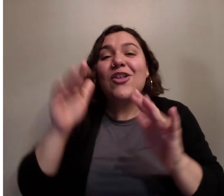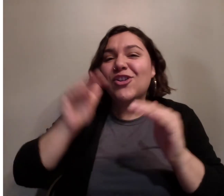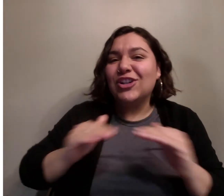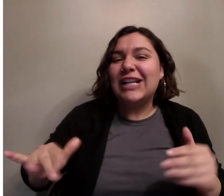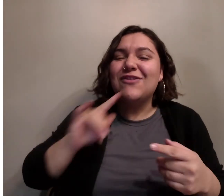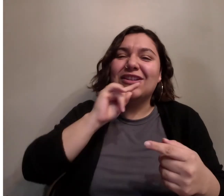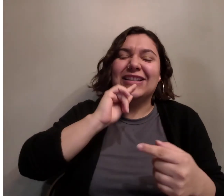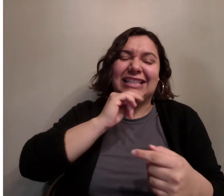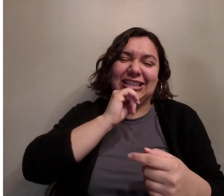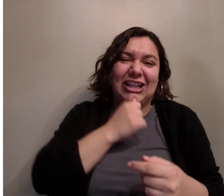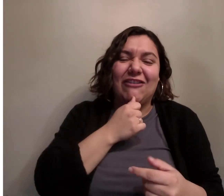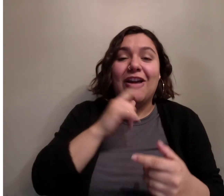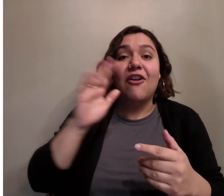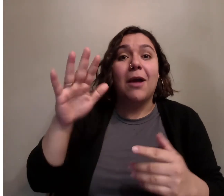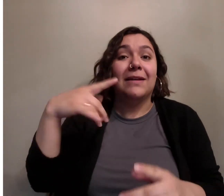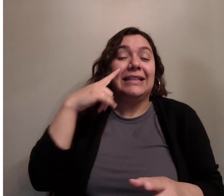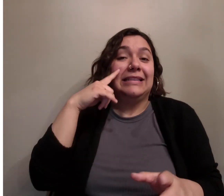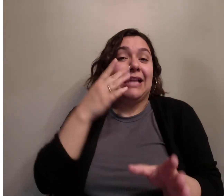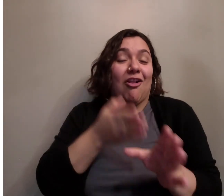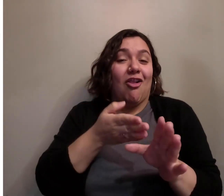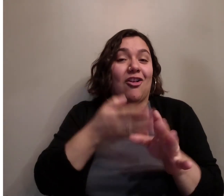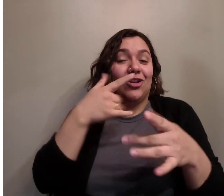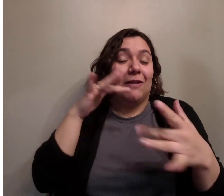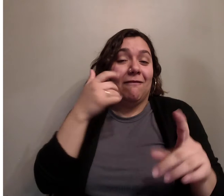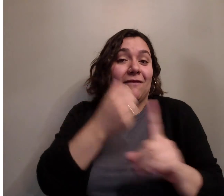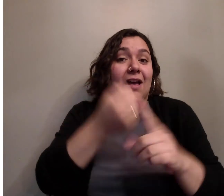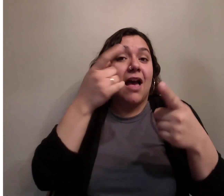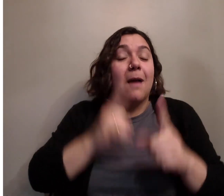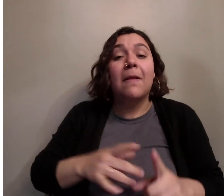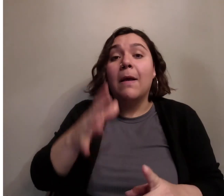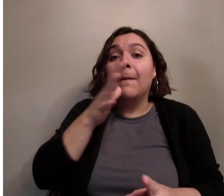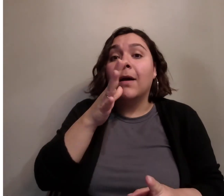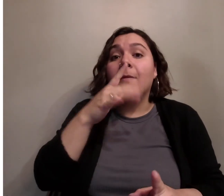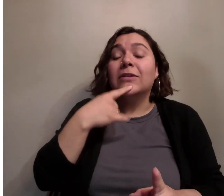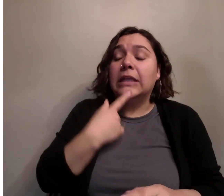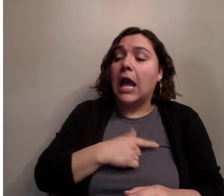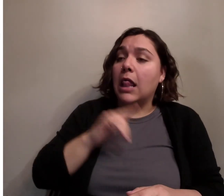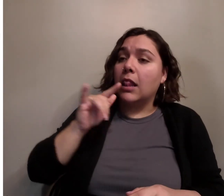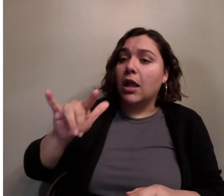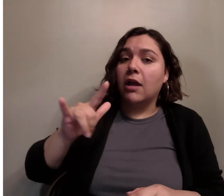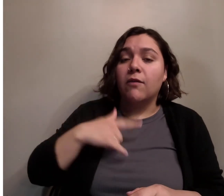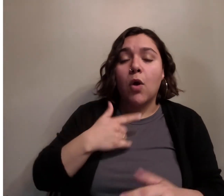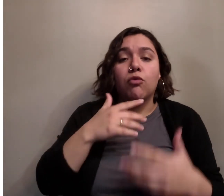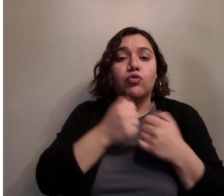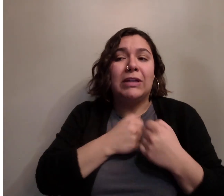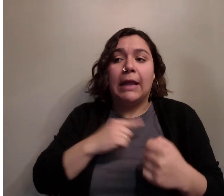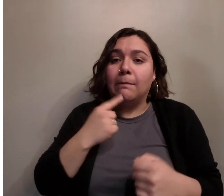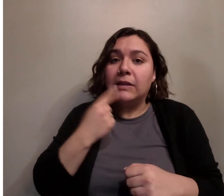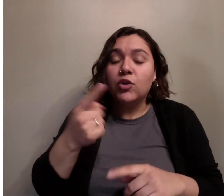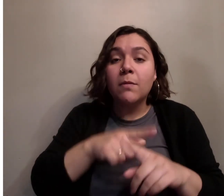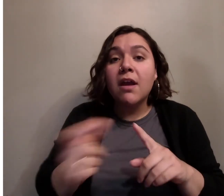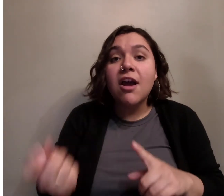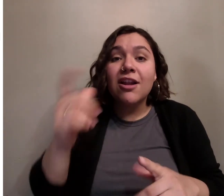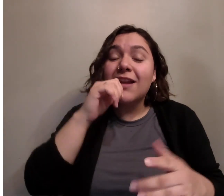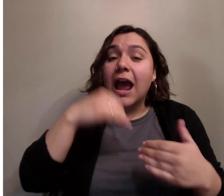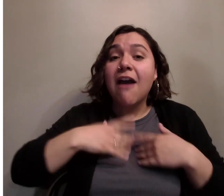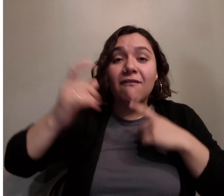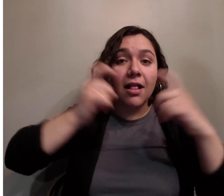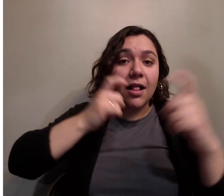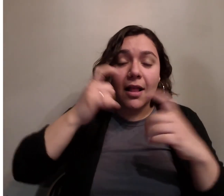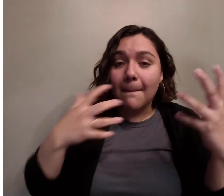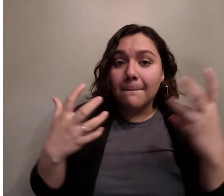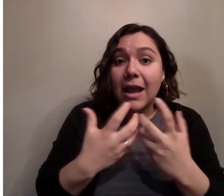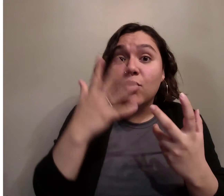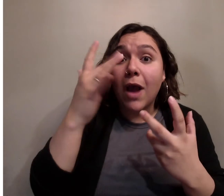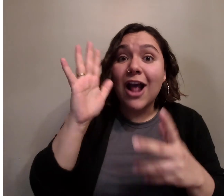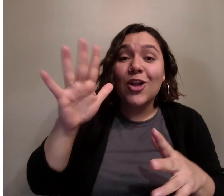kids were suffering some psychological effects because when the mom would say, I love you, or, oh, sweetie, I miss you, but